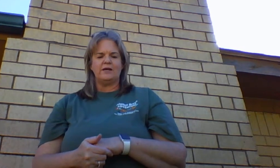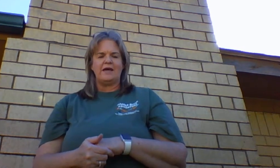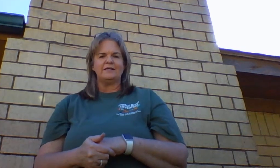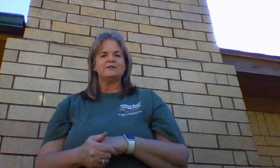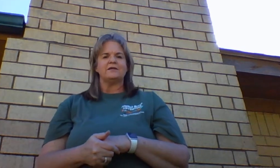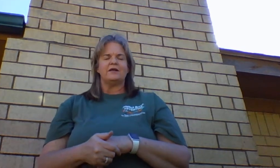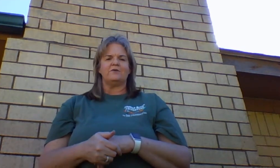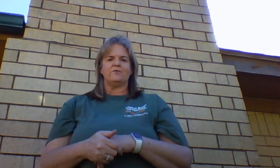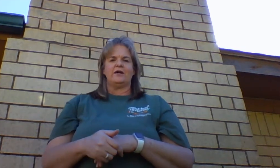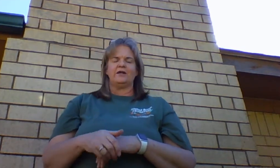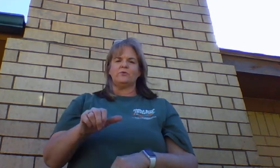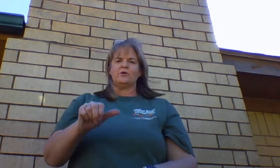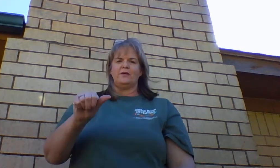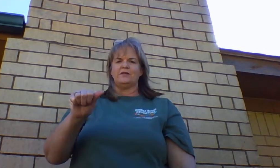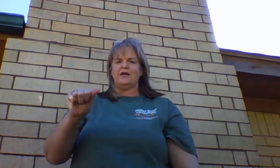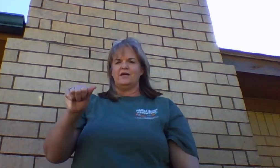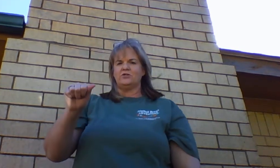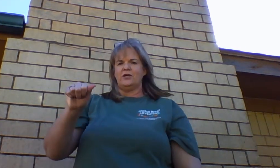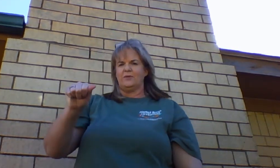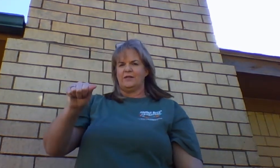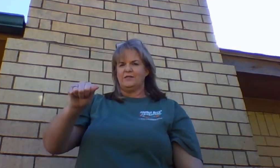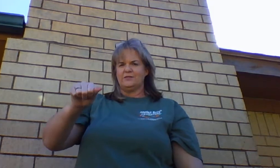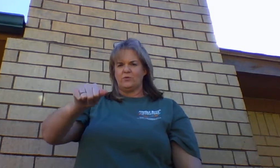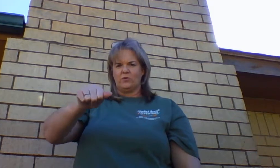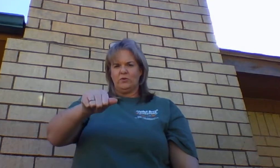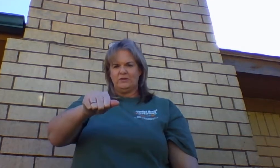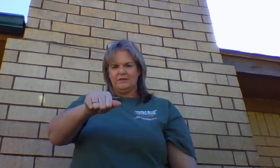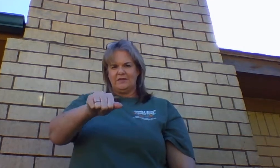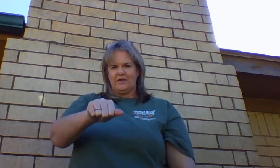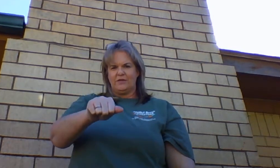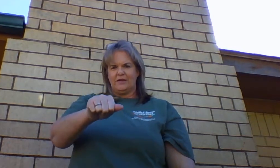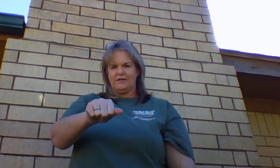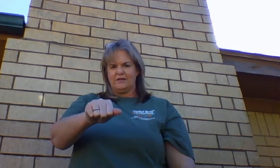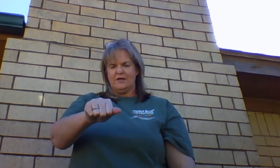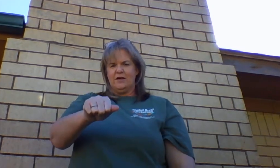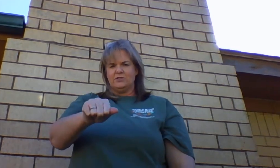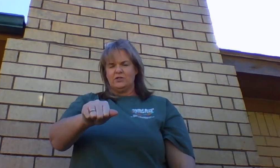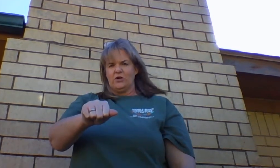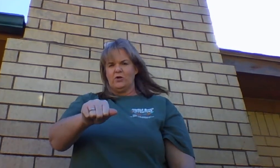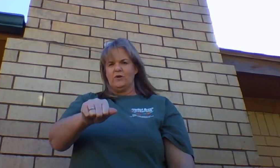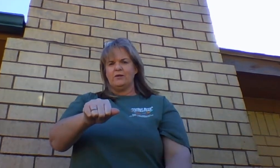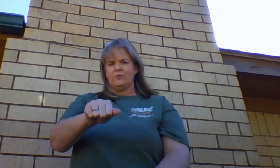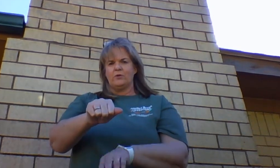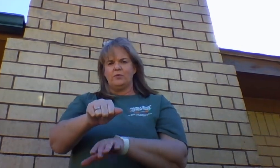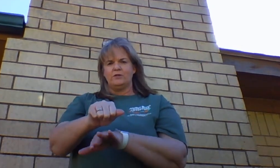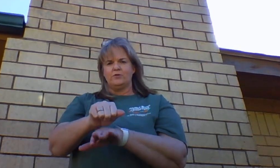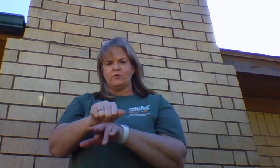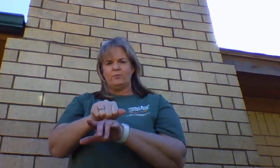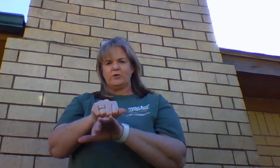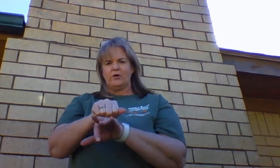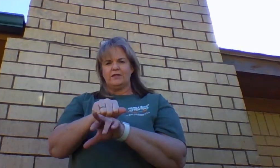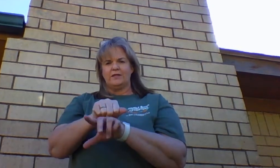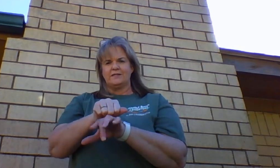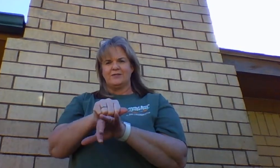ant, and for ant we're going to make the A shape like this. We're going to hold it down like so, and then we're going to put little creepy crawly legs under